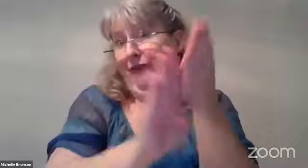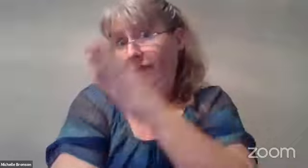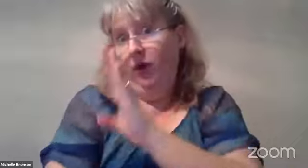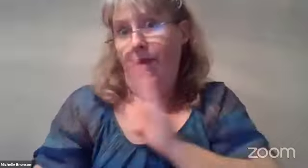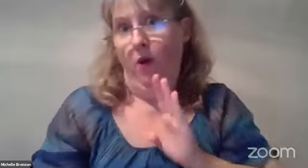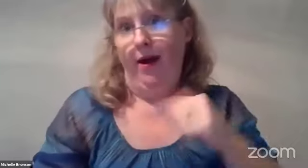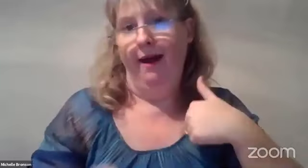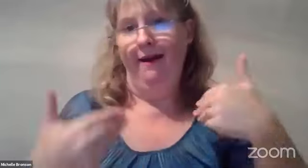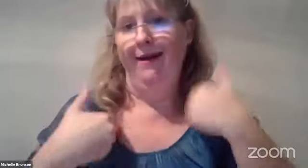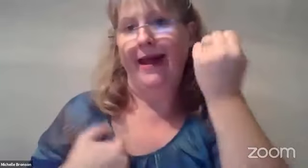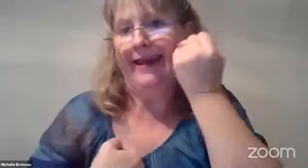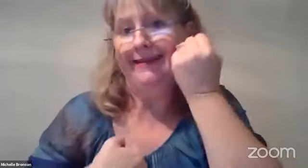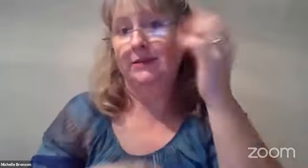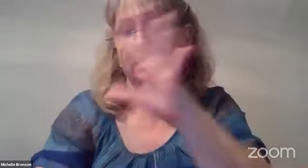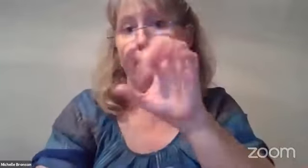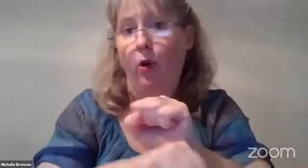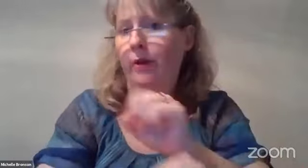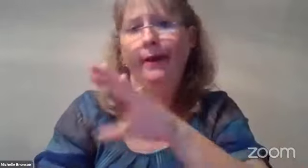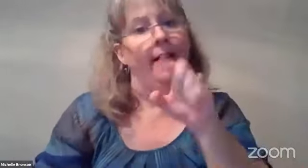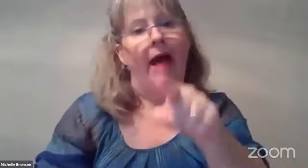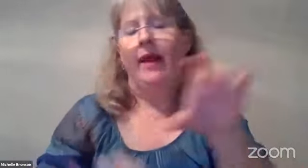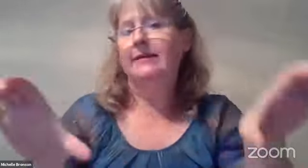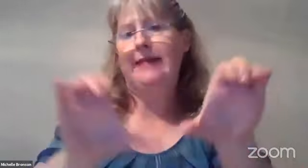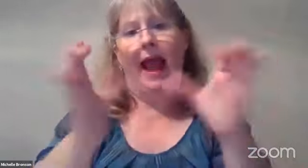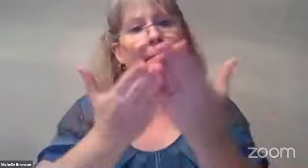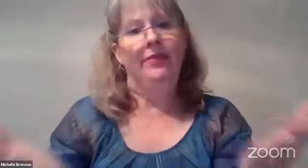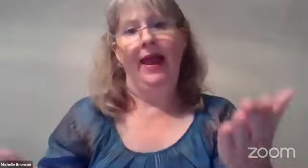and we'll be making signage. I'll be doing another vlog.